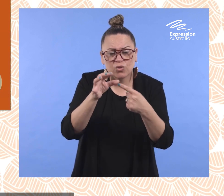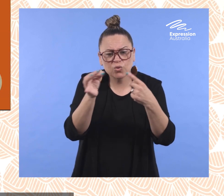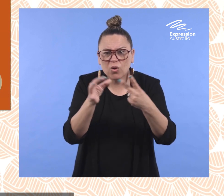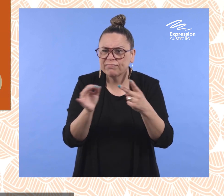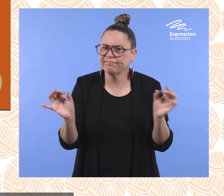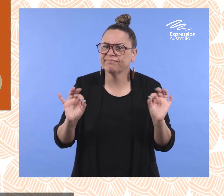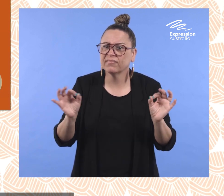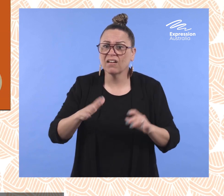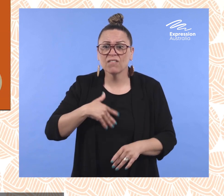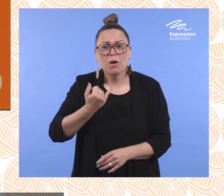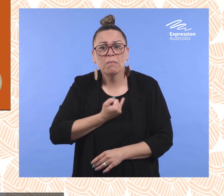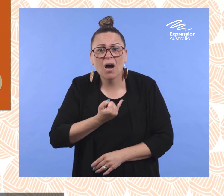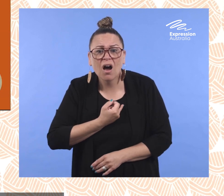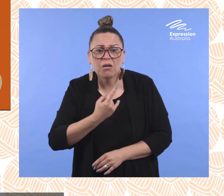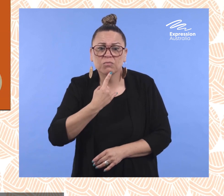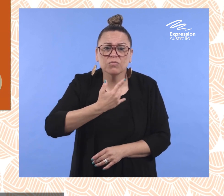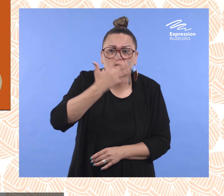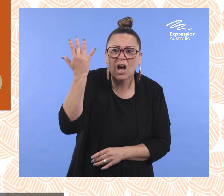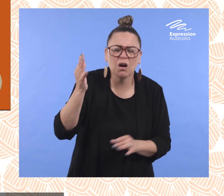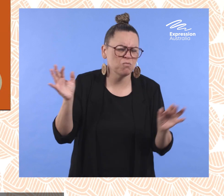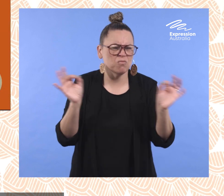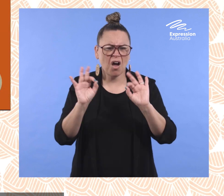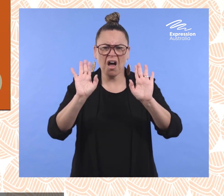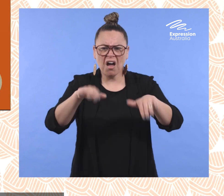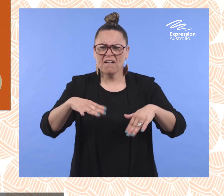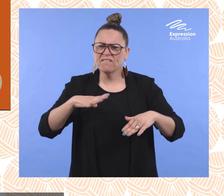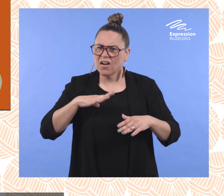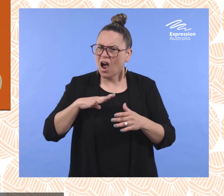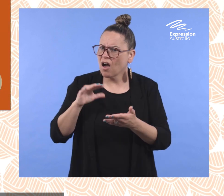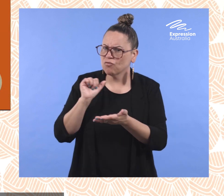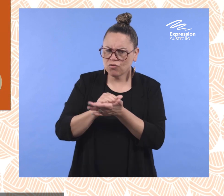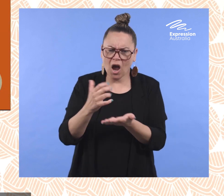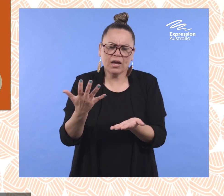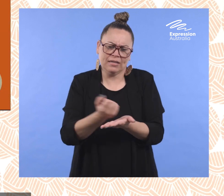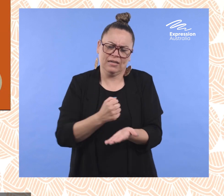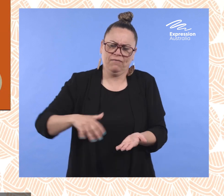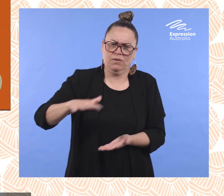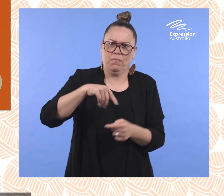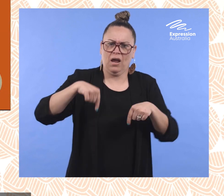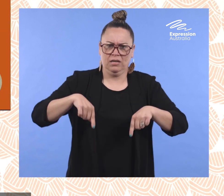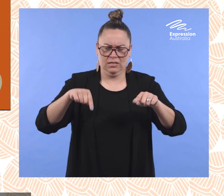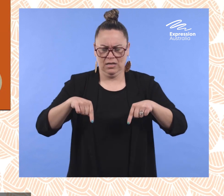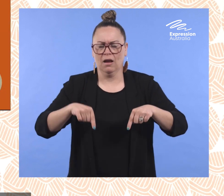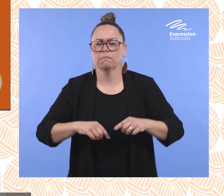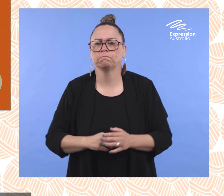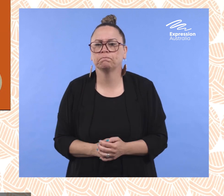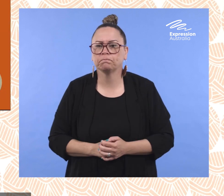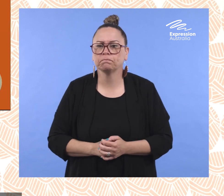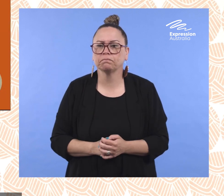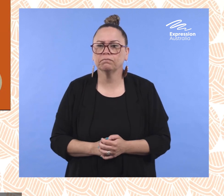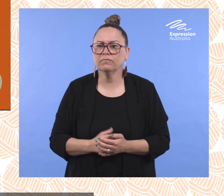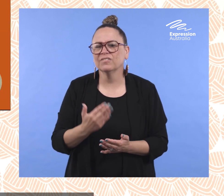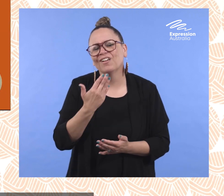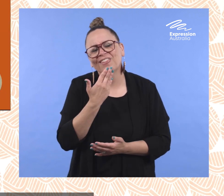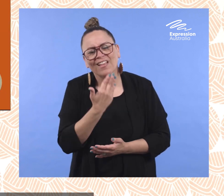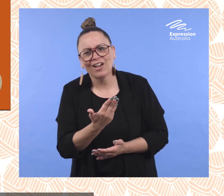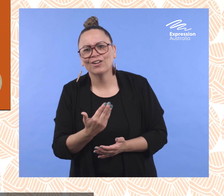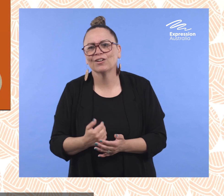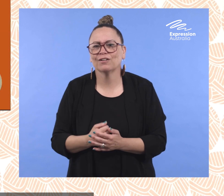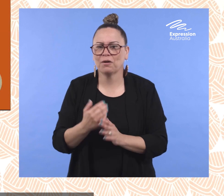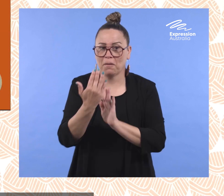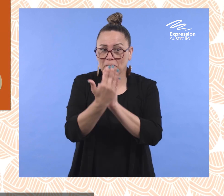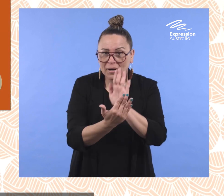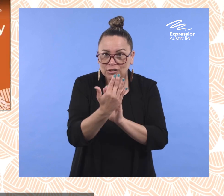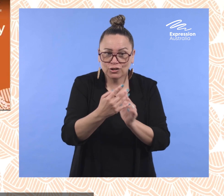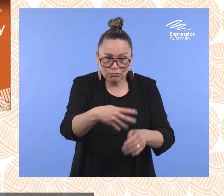guilt, no shame, No. no blame. Safe space for And us. oh, thanks. I was just getting a message